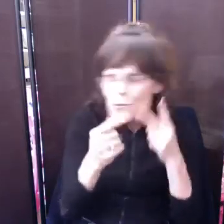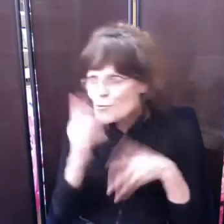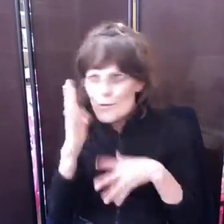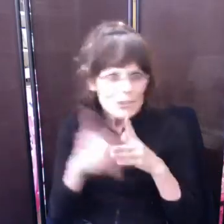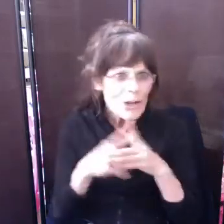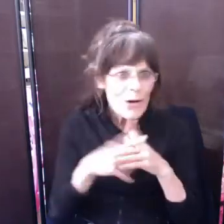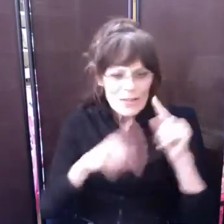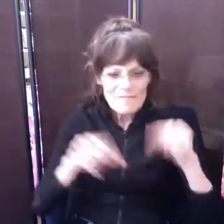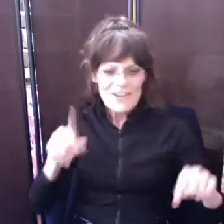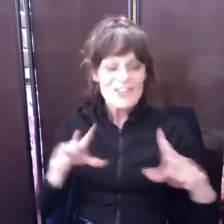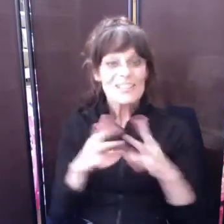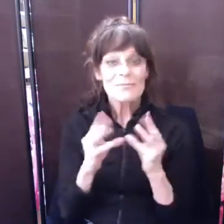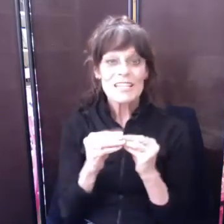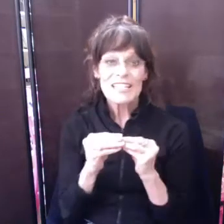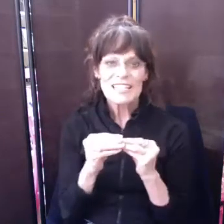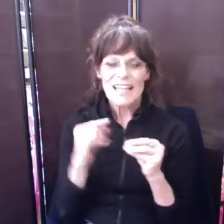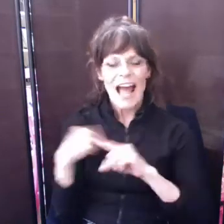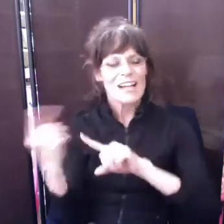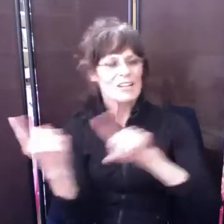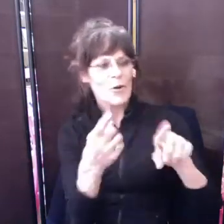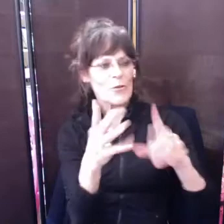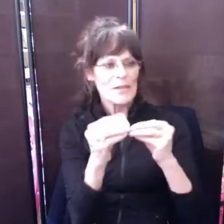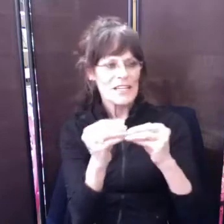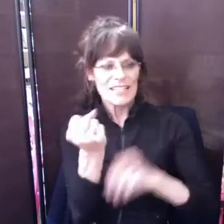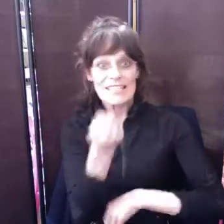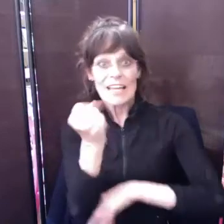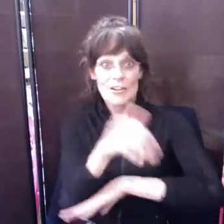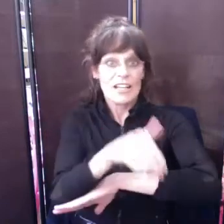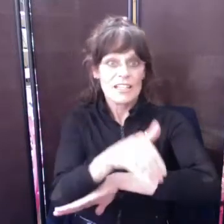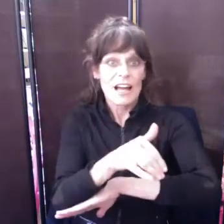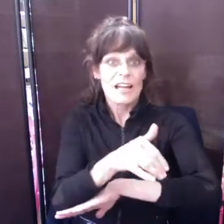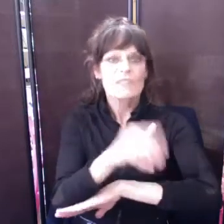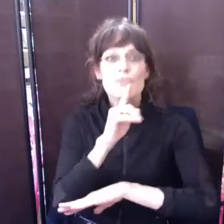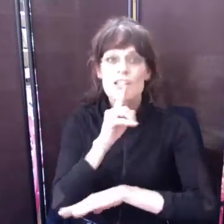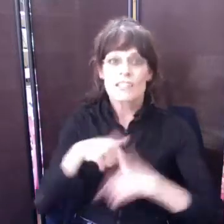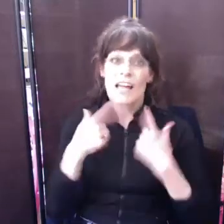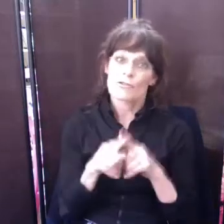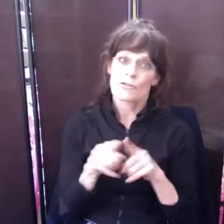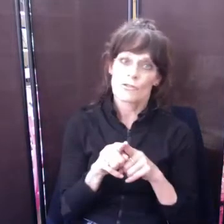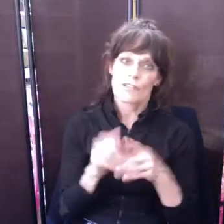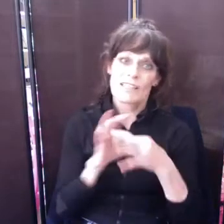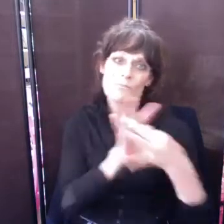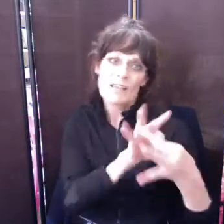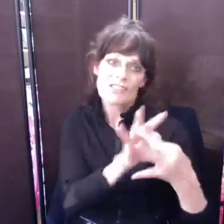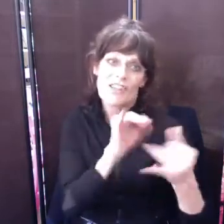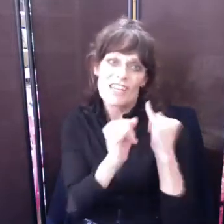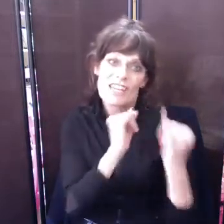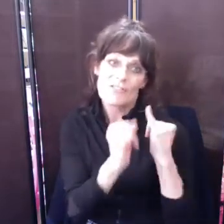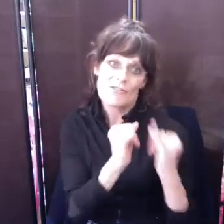meetings. You know, I go to a meeting on Saturday nights, which I go to in real life too. That's based on the interview meeting in Long Beach, where